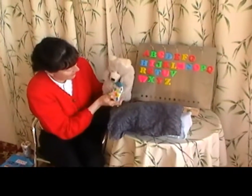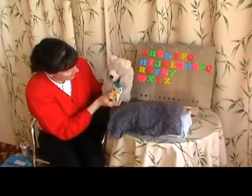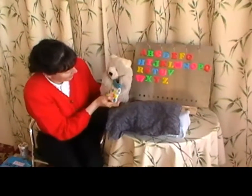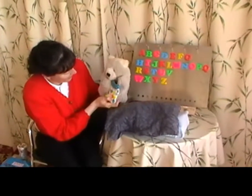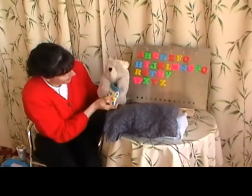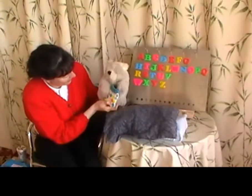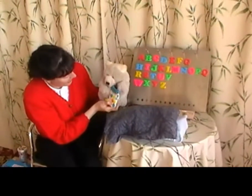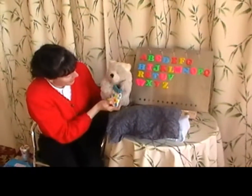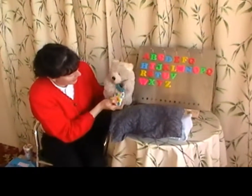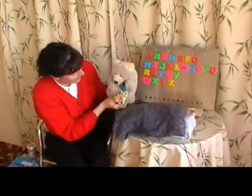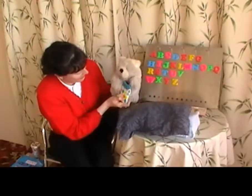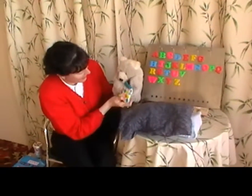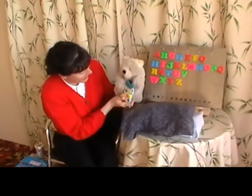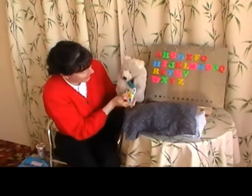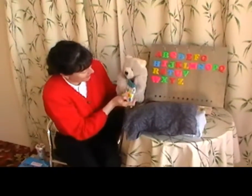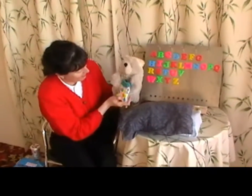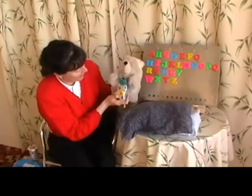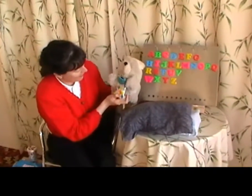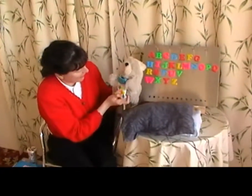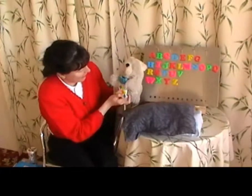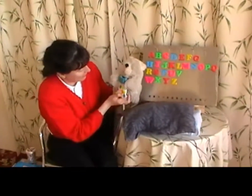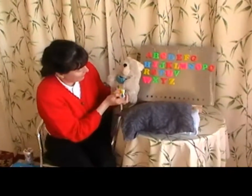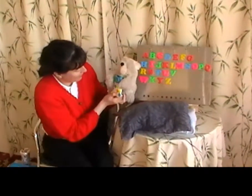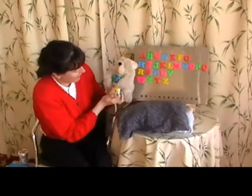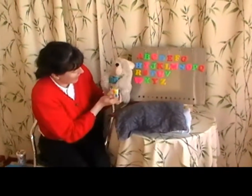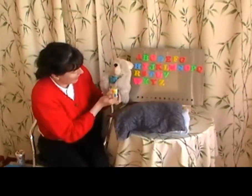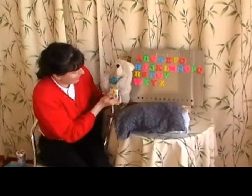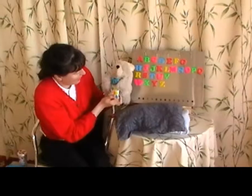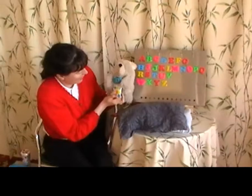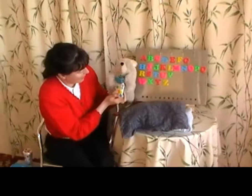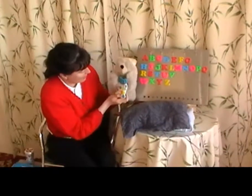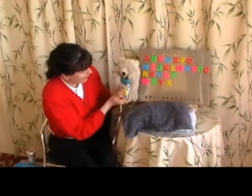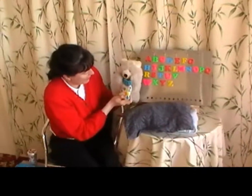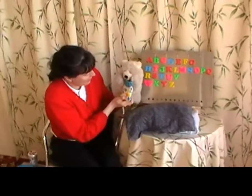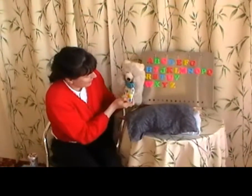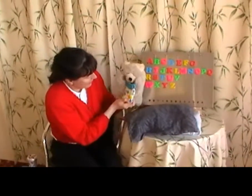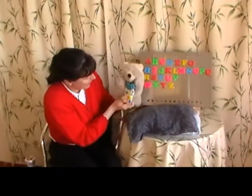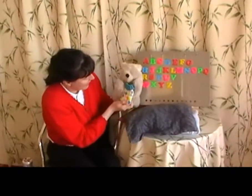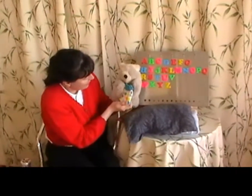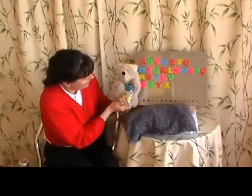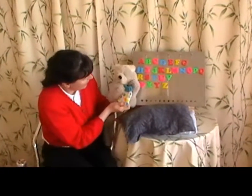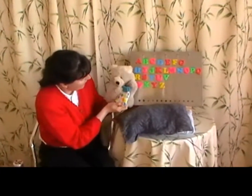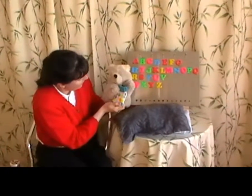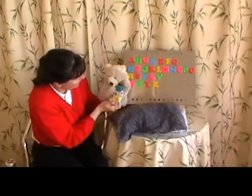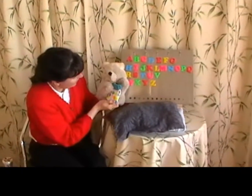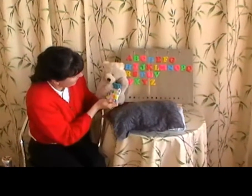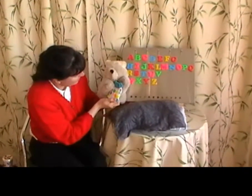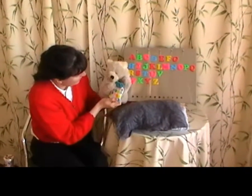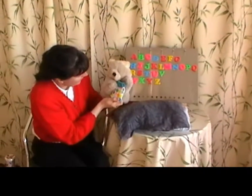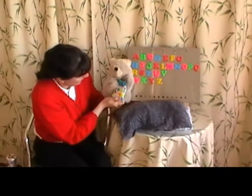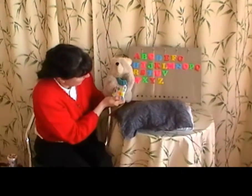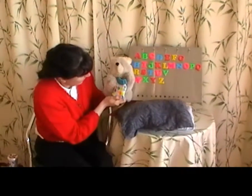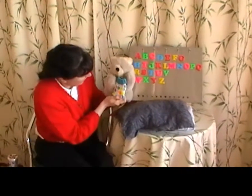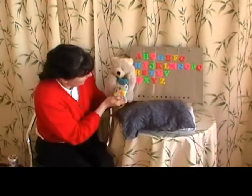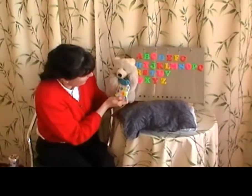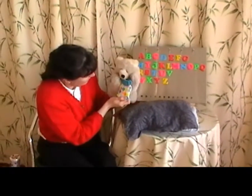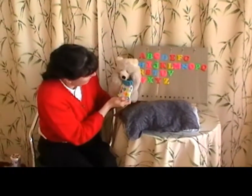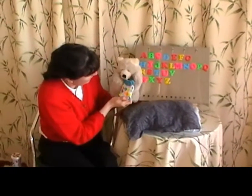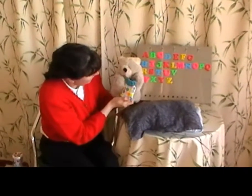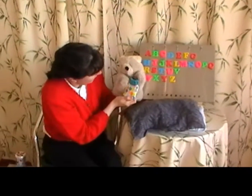it a cold night last night? That's a very nice hot water bottle. It's got a nice woolly cover. What colour is the top